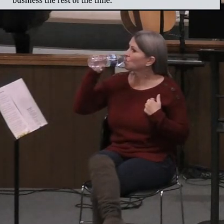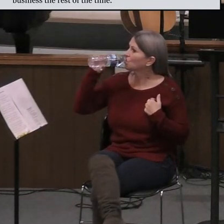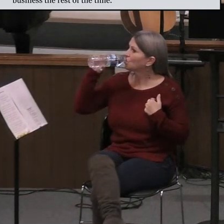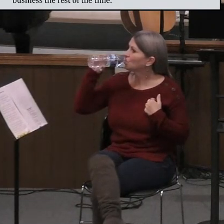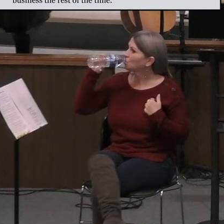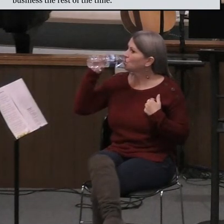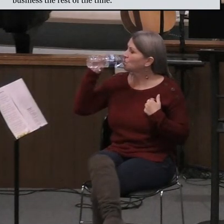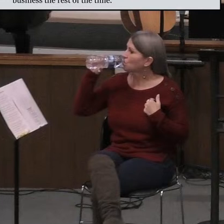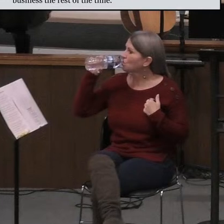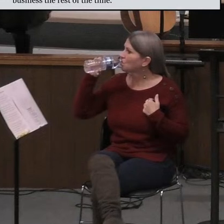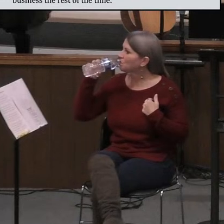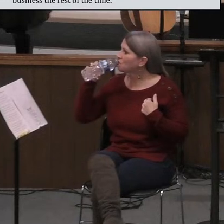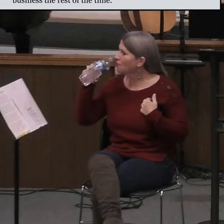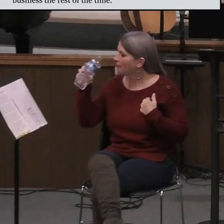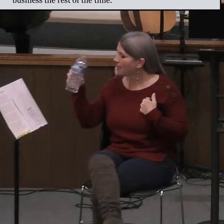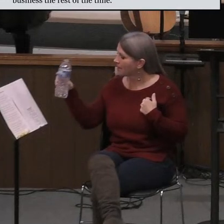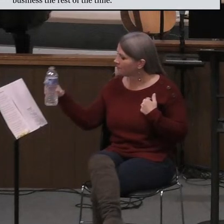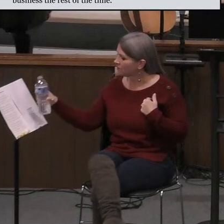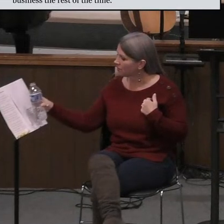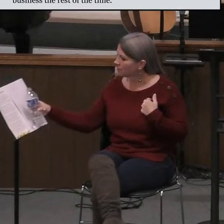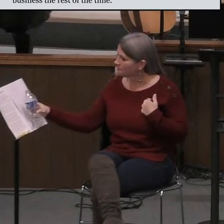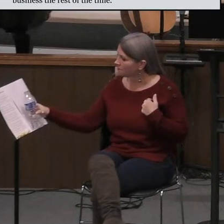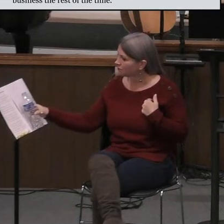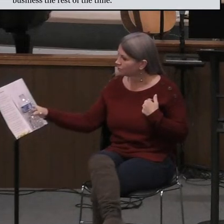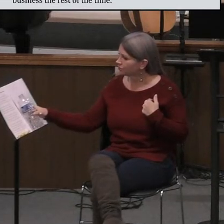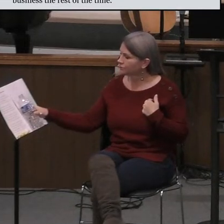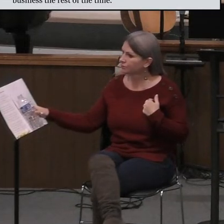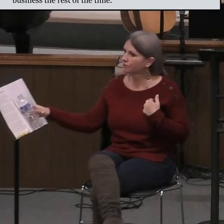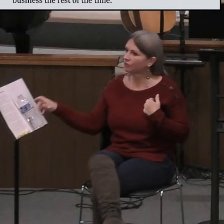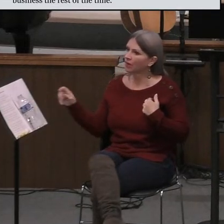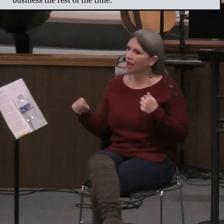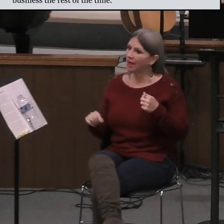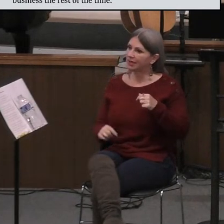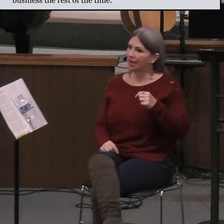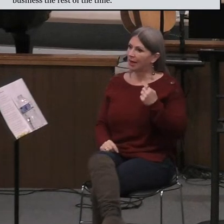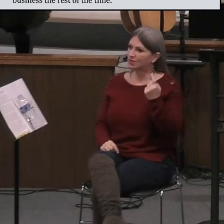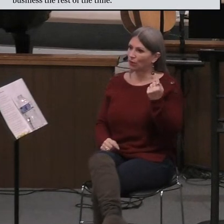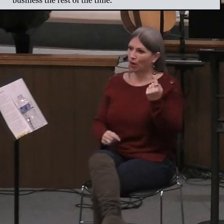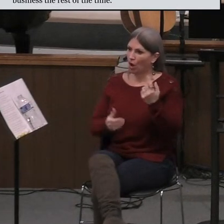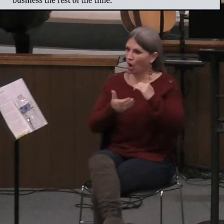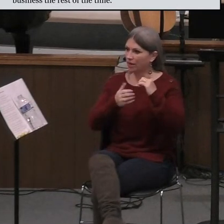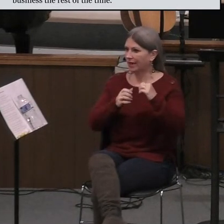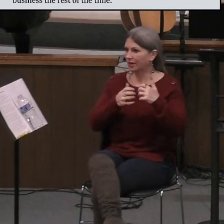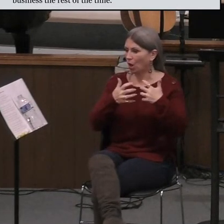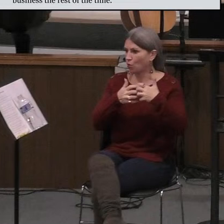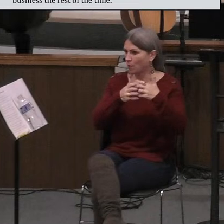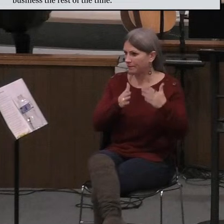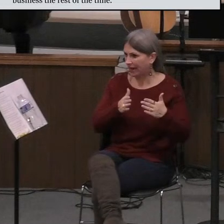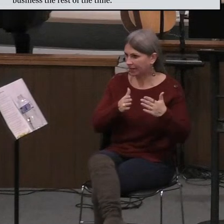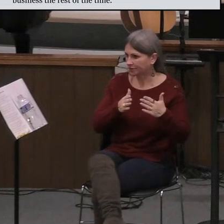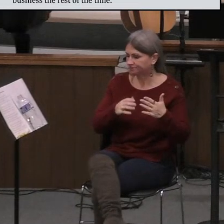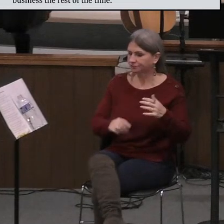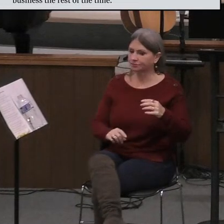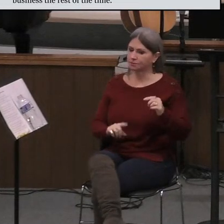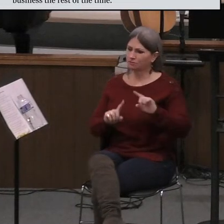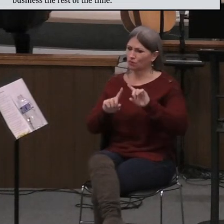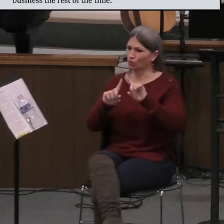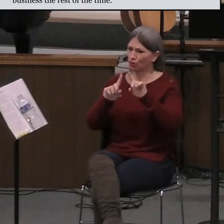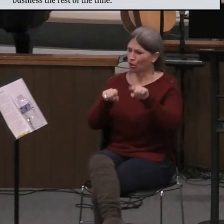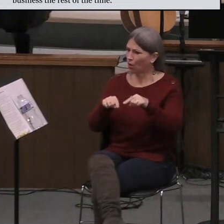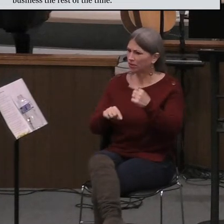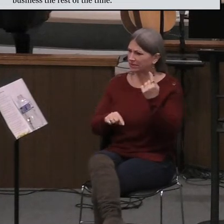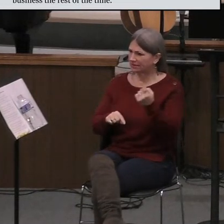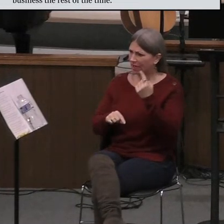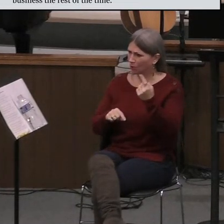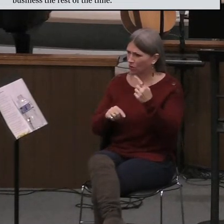may be something there for Bedwetters of America or something like that. And he would make up a name and